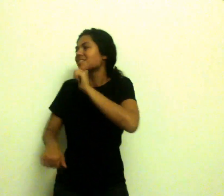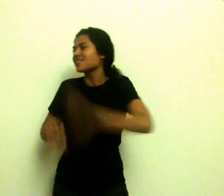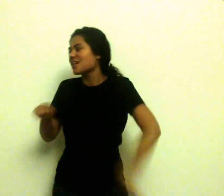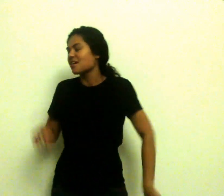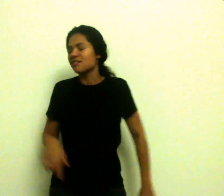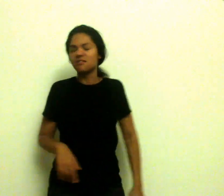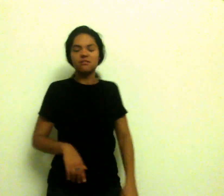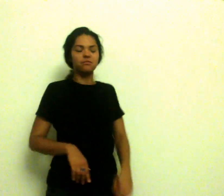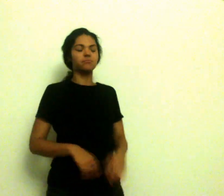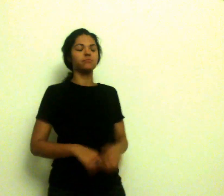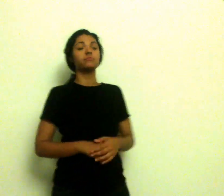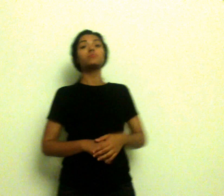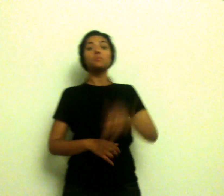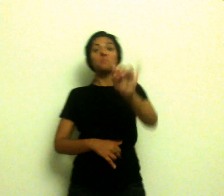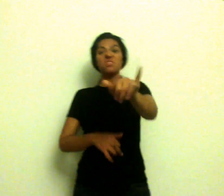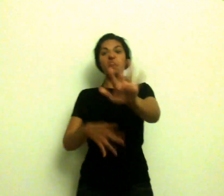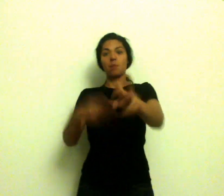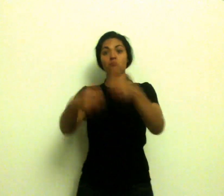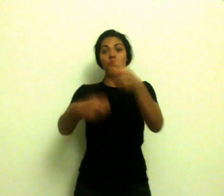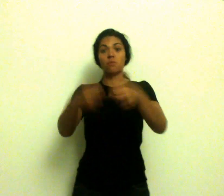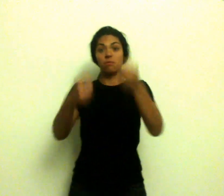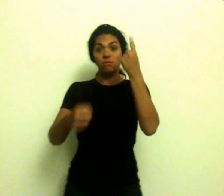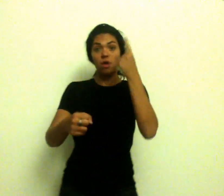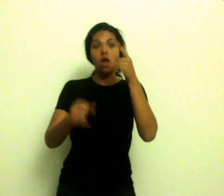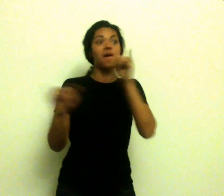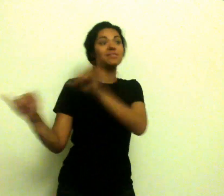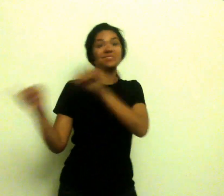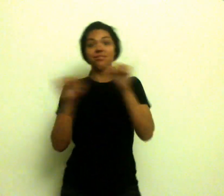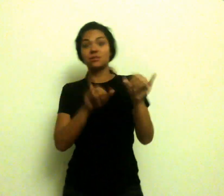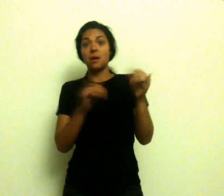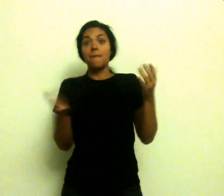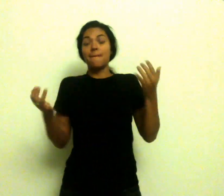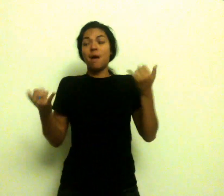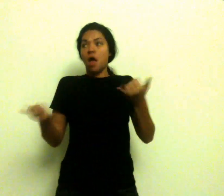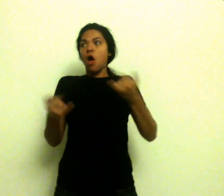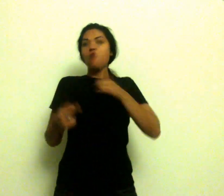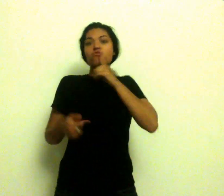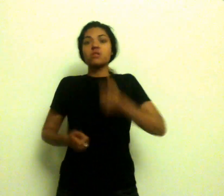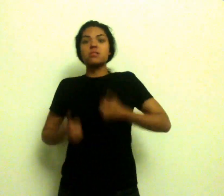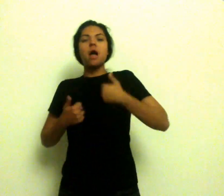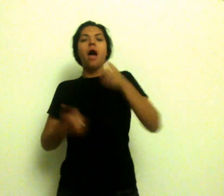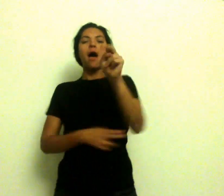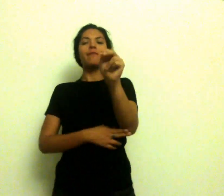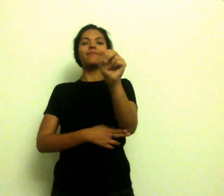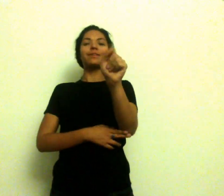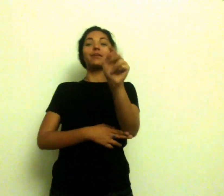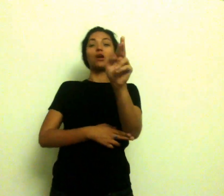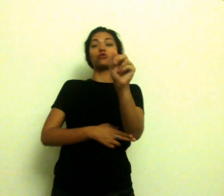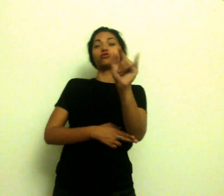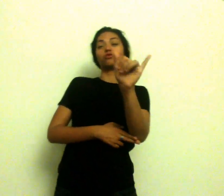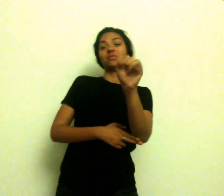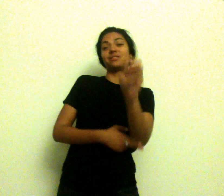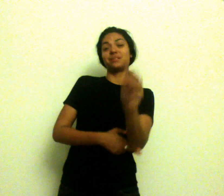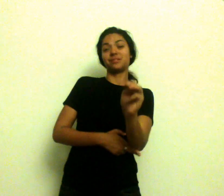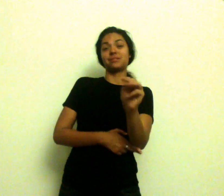our nourishment and that which is there for refuse and garbage. No matter how much they have tried, take the best-known